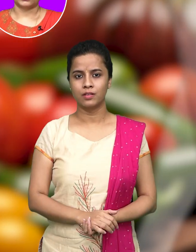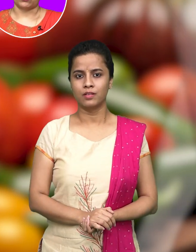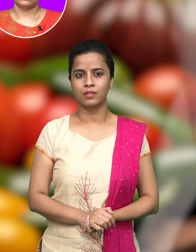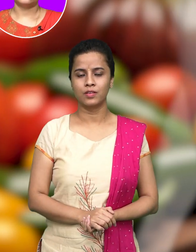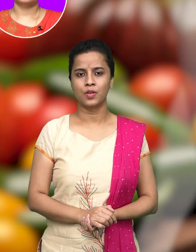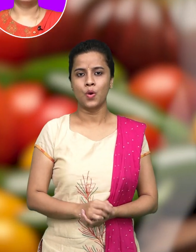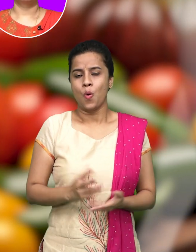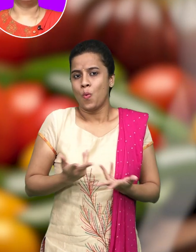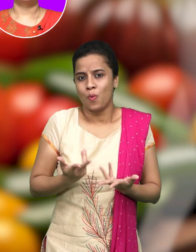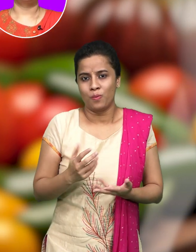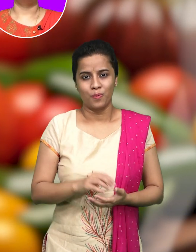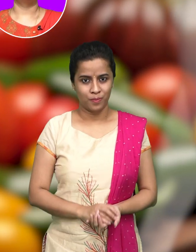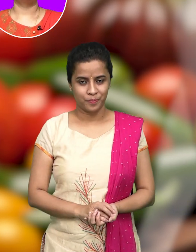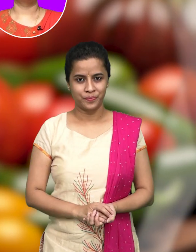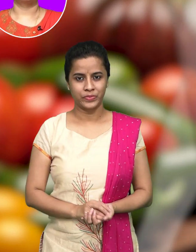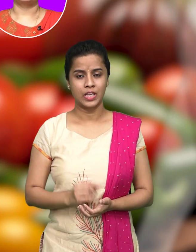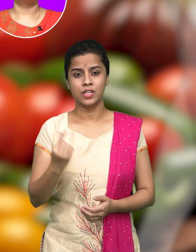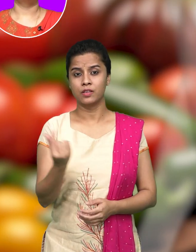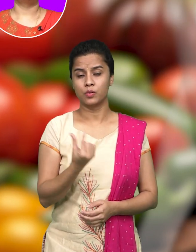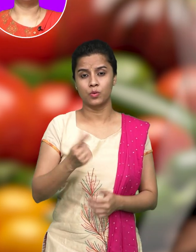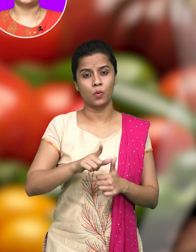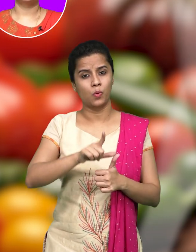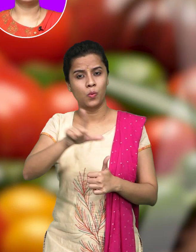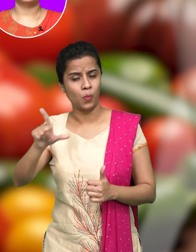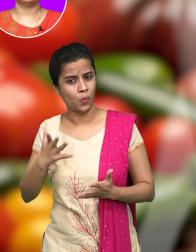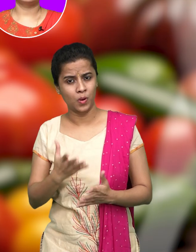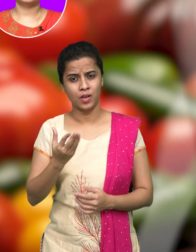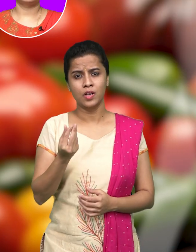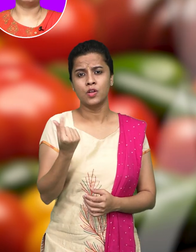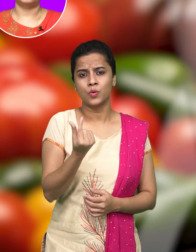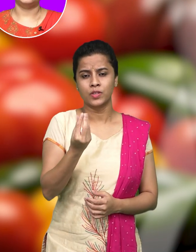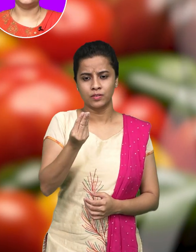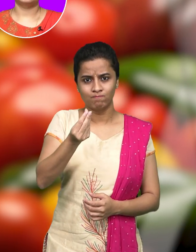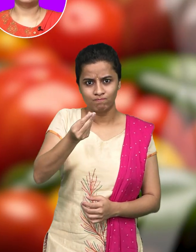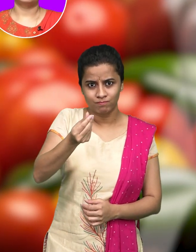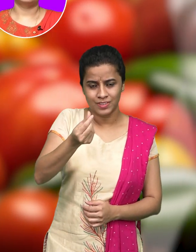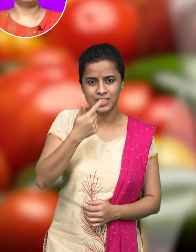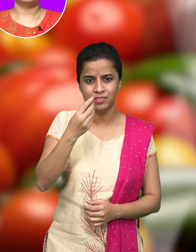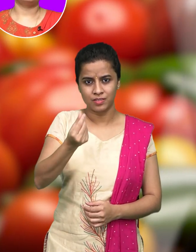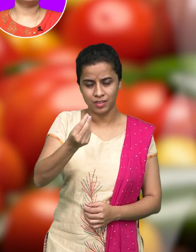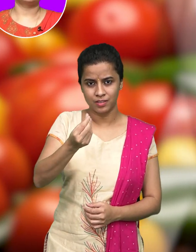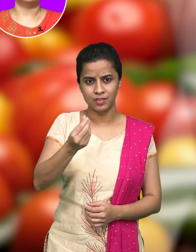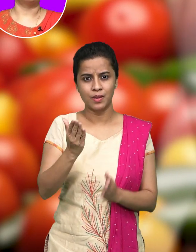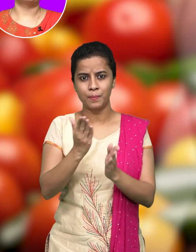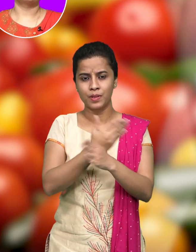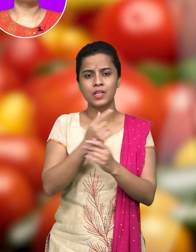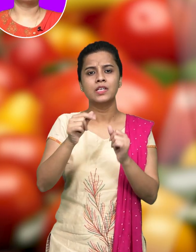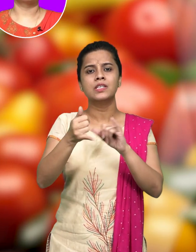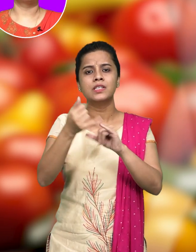This is because it uses all the starch synthesized by leaves